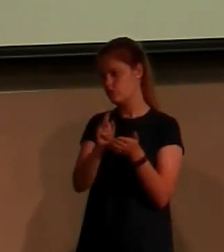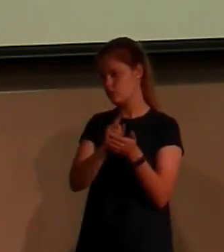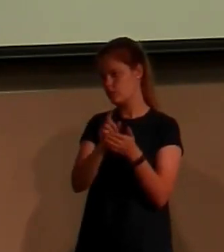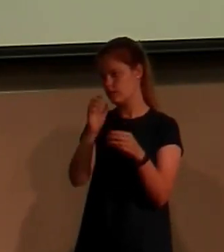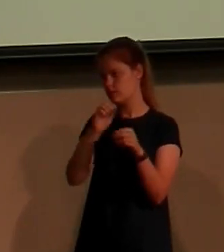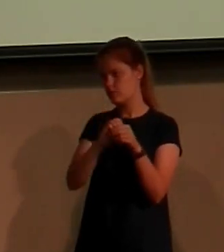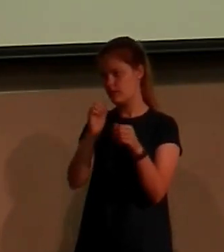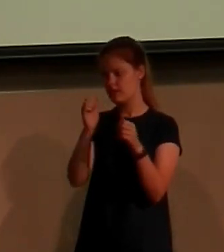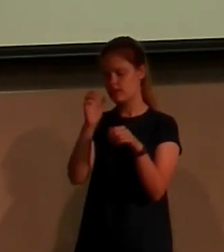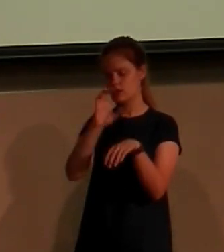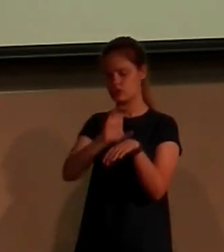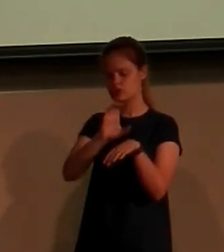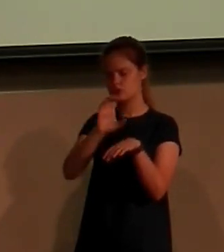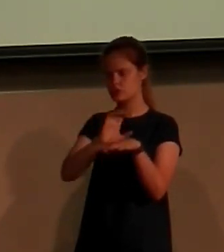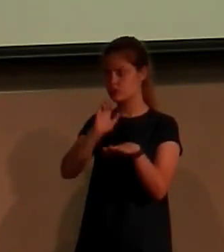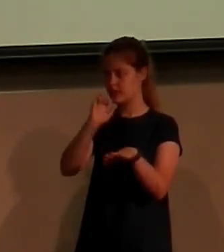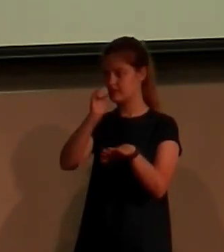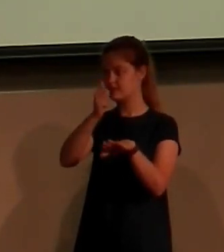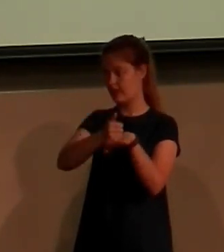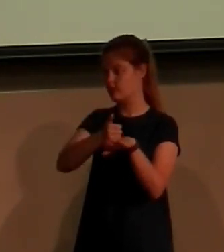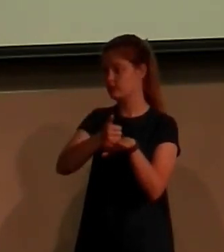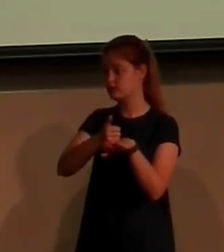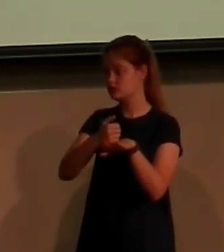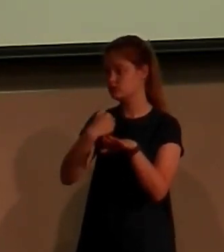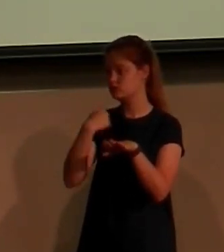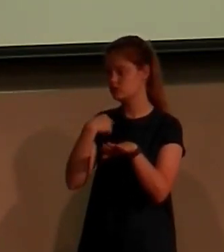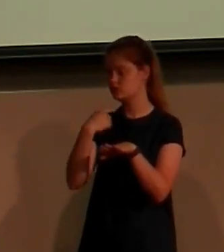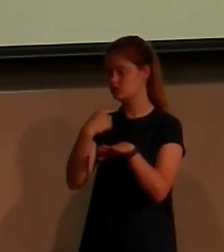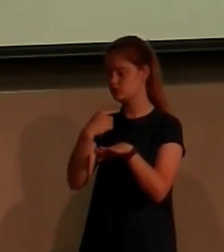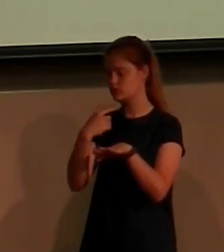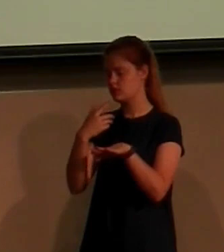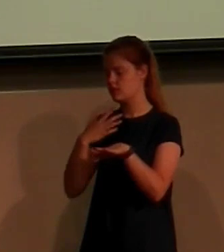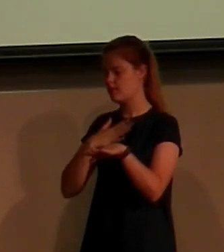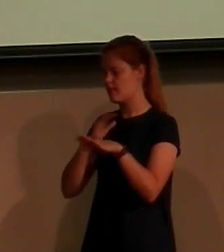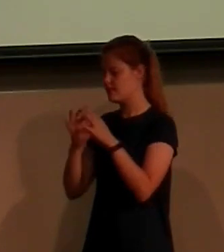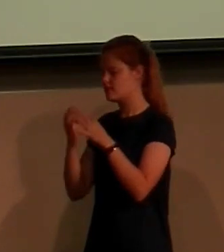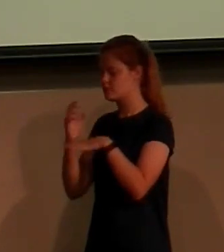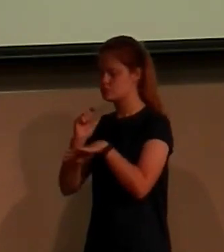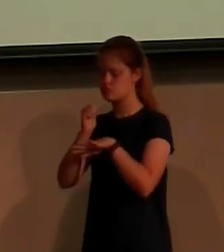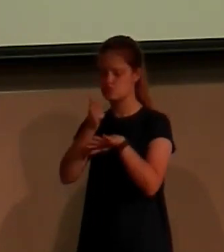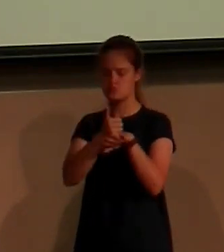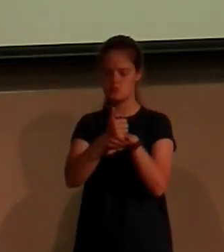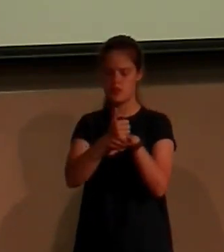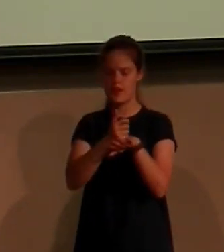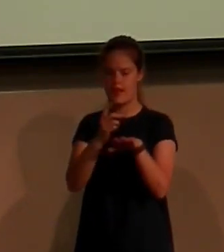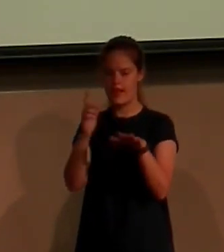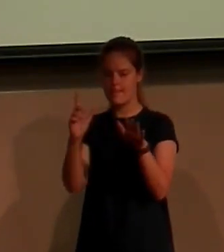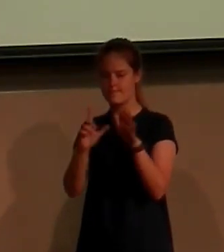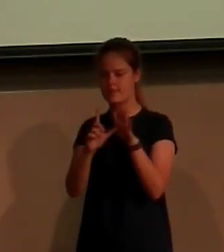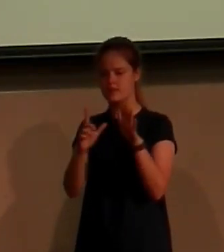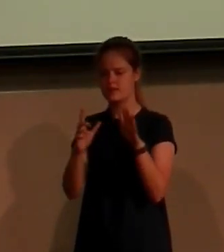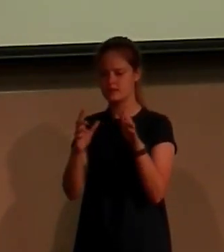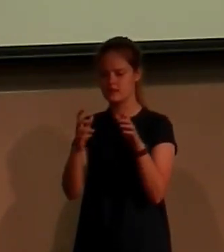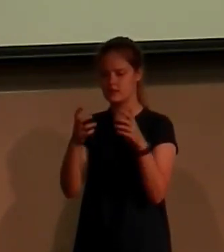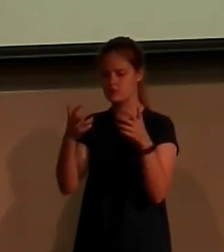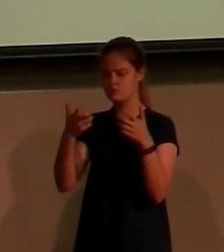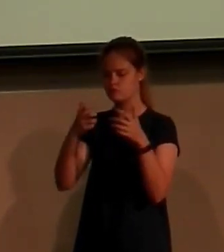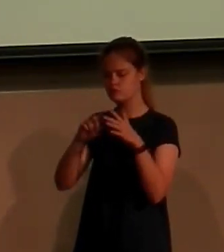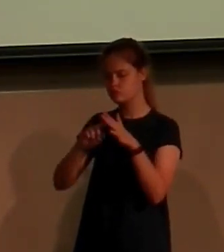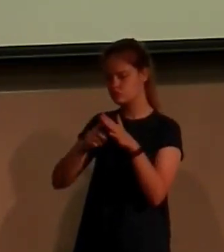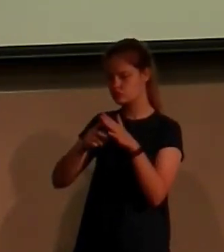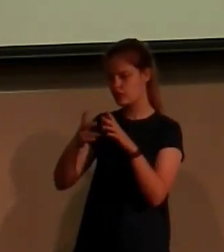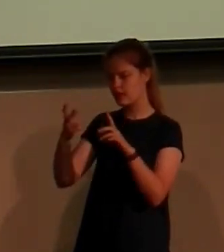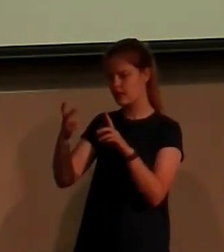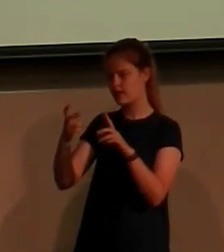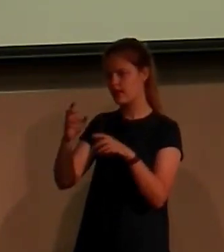we planted by the grace of God. And we right away start a campaign when we